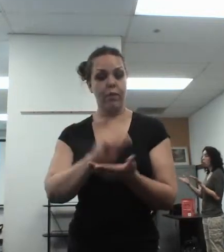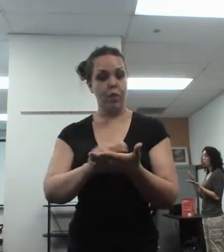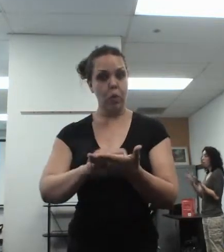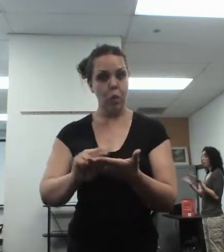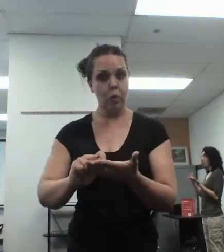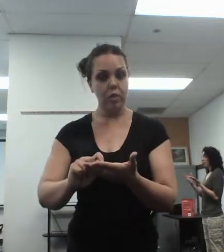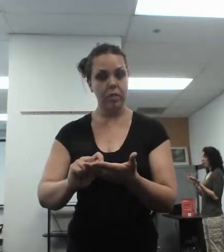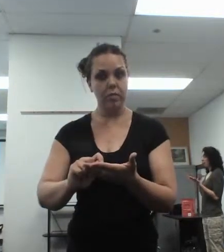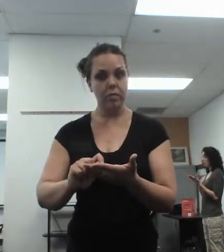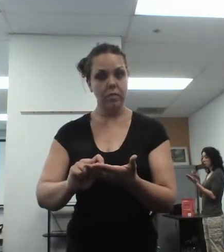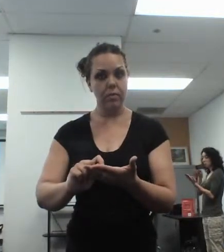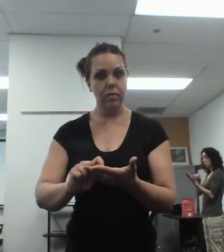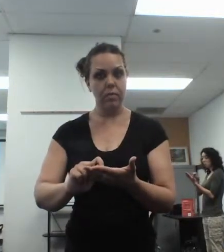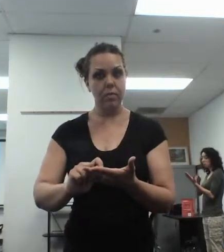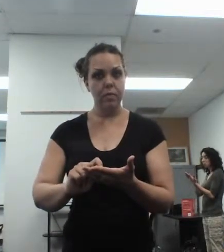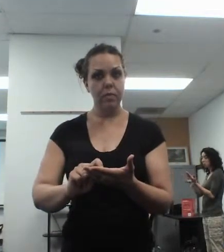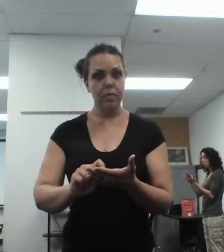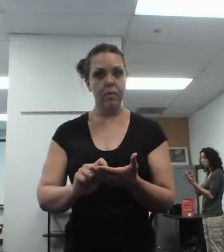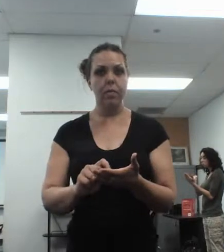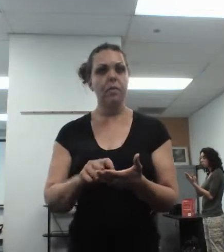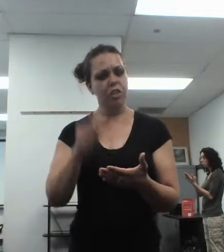just look on as we go through. Okay?